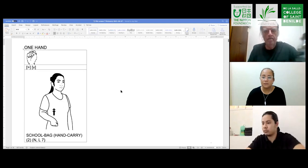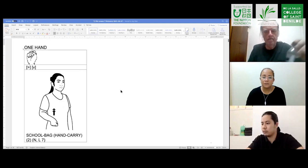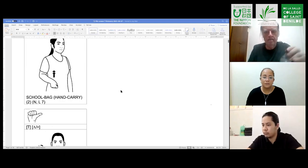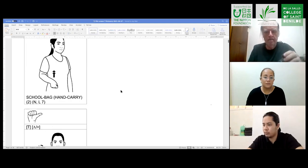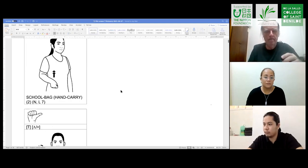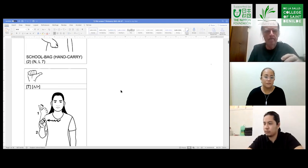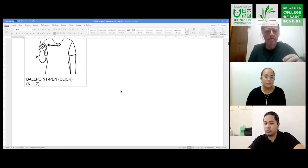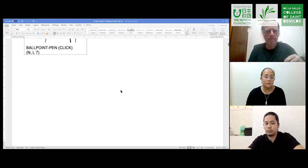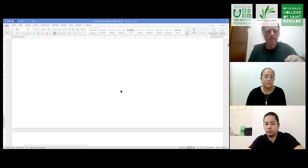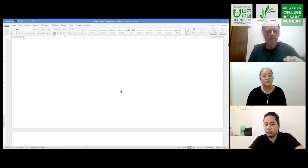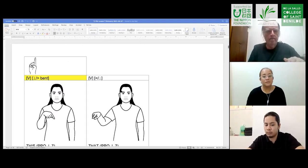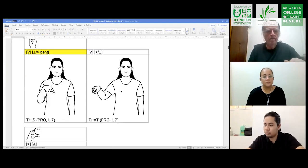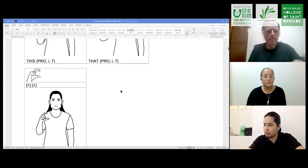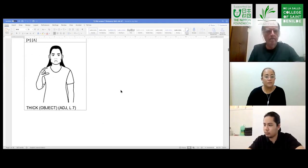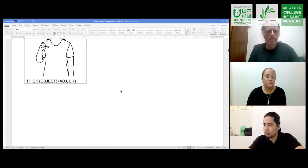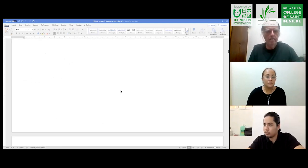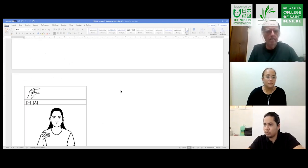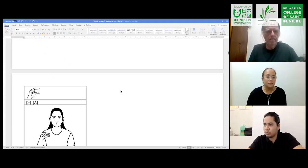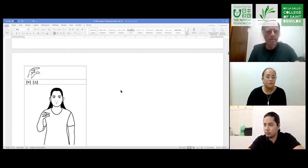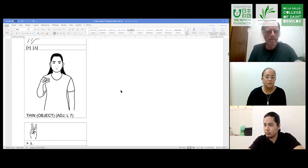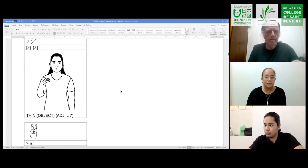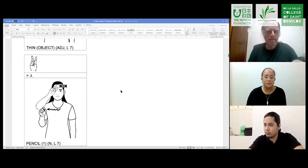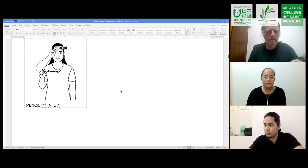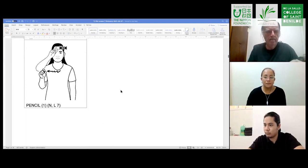So the 100 signs are done.